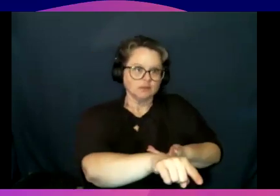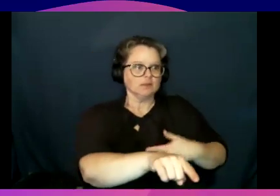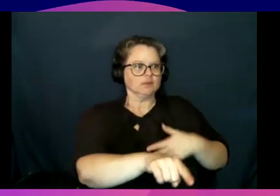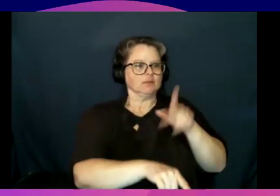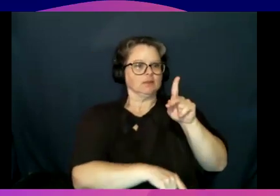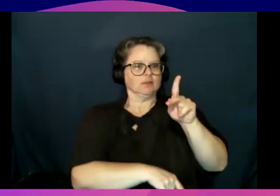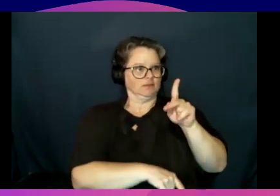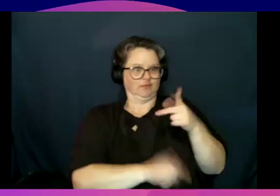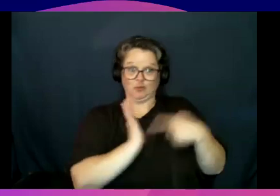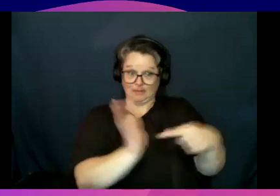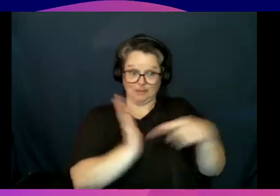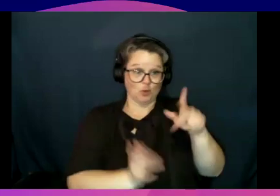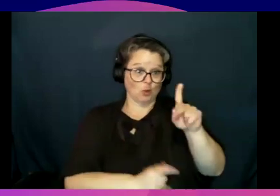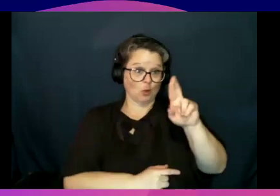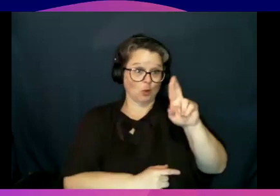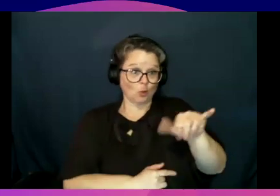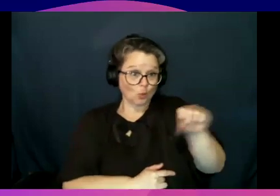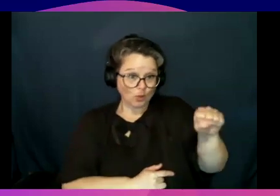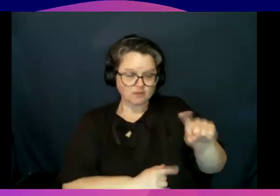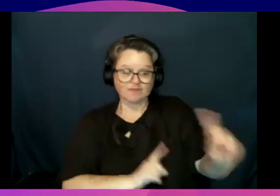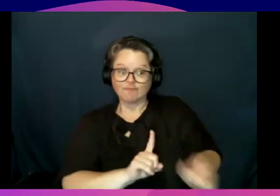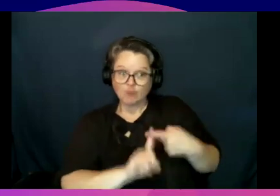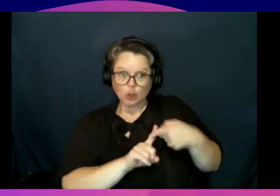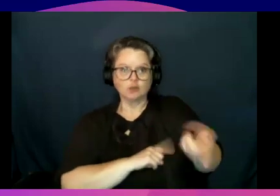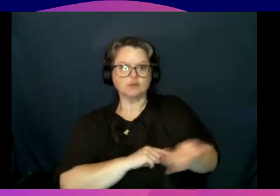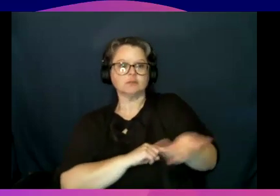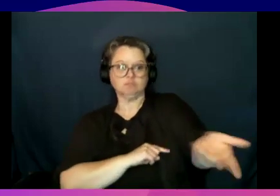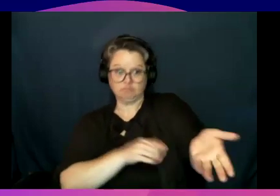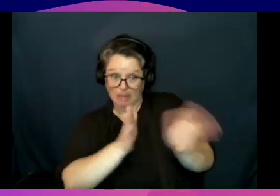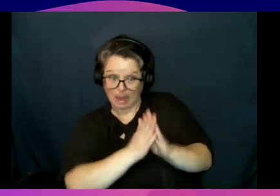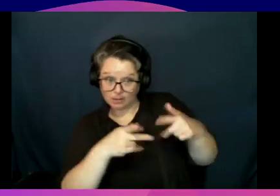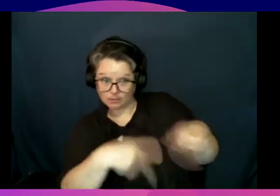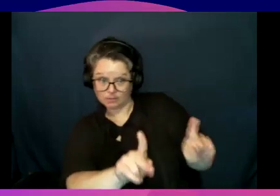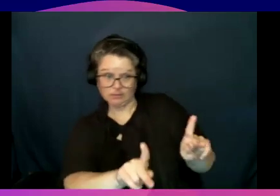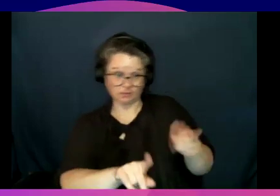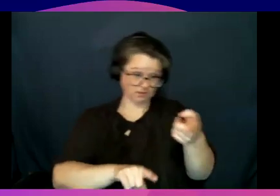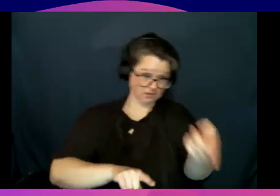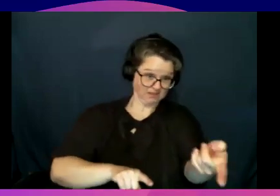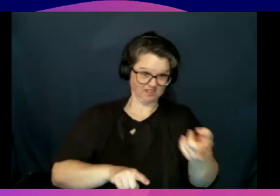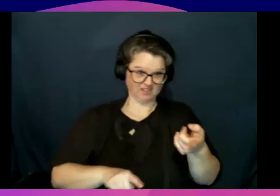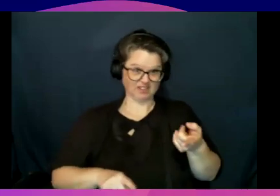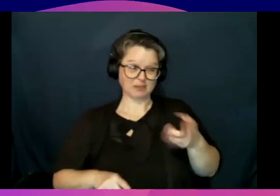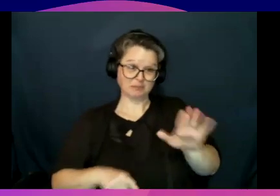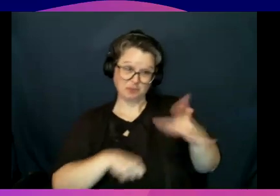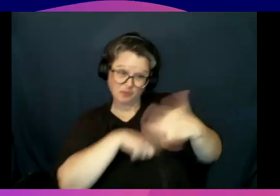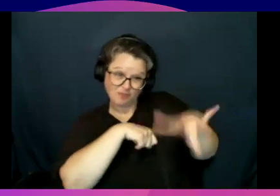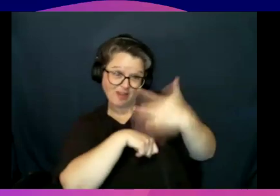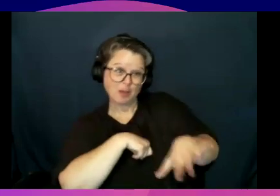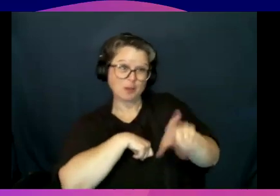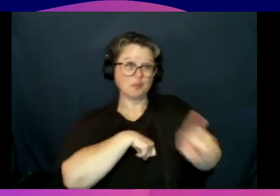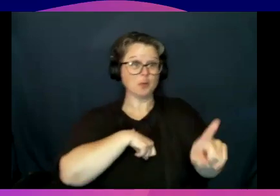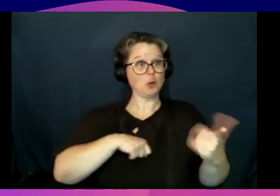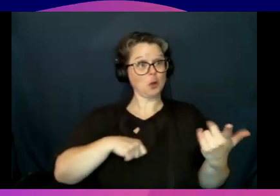navigate and say to me, yes, yeah, come on in, let's chat. Or, no, I'm full up, I can't at this time. So